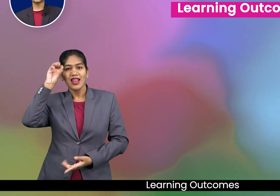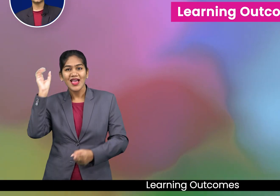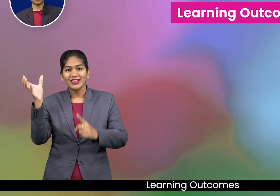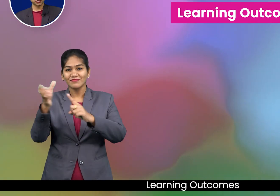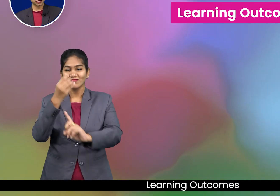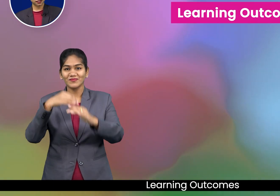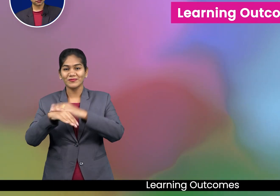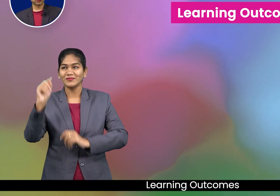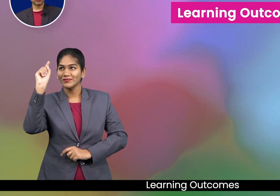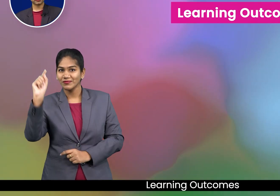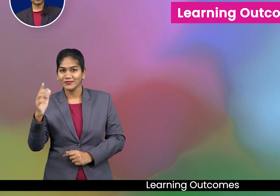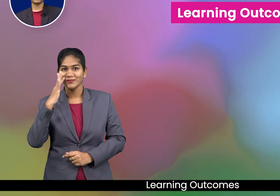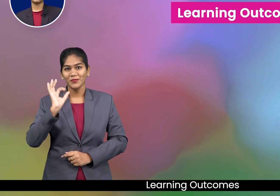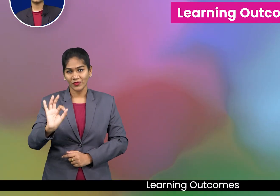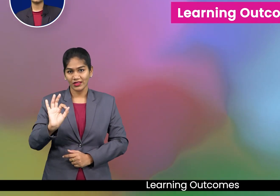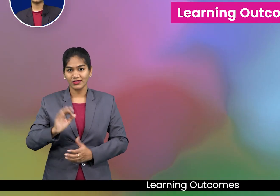Learning outcomes.